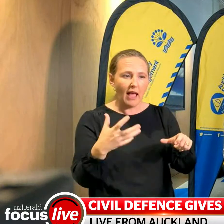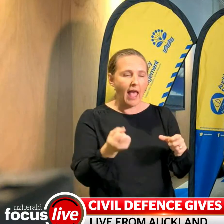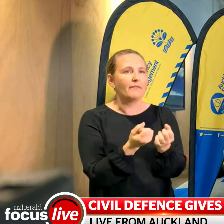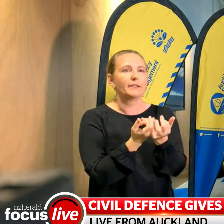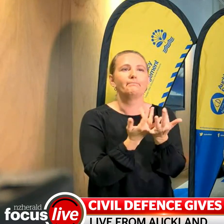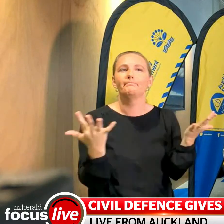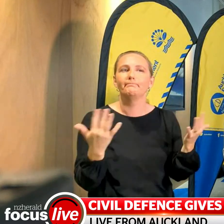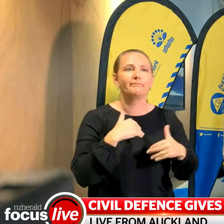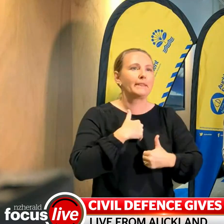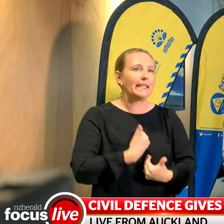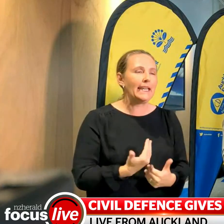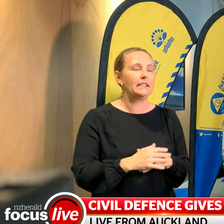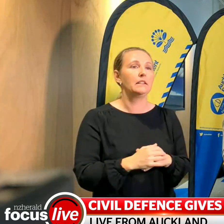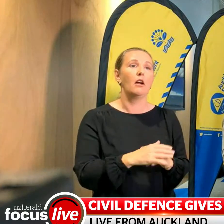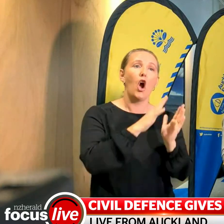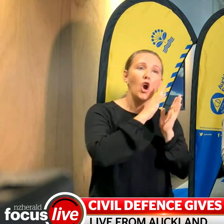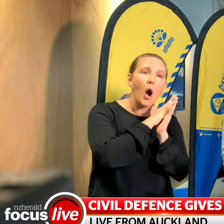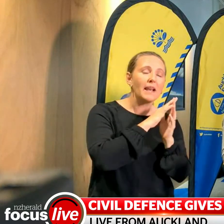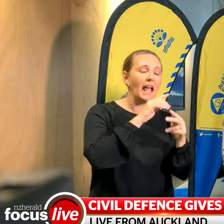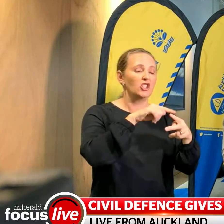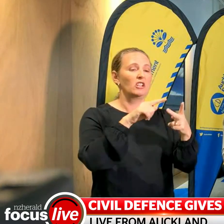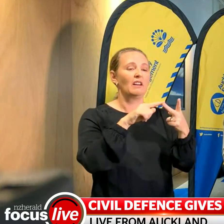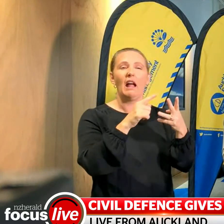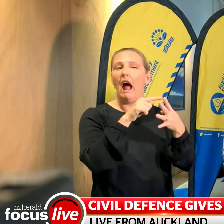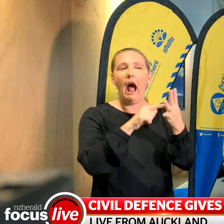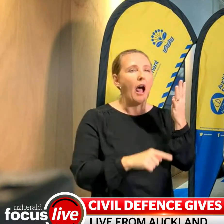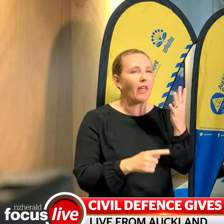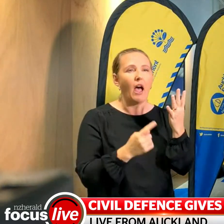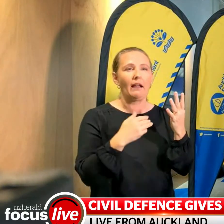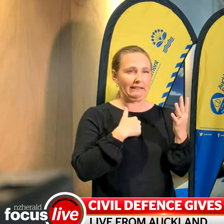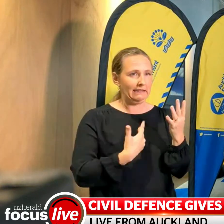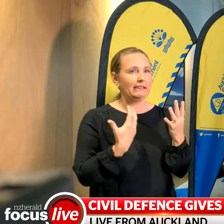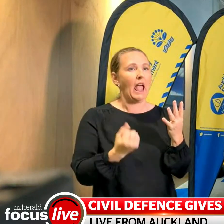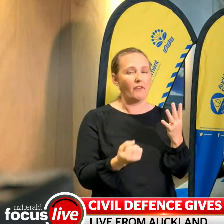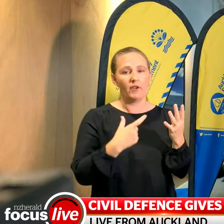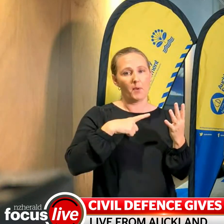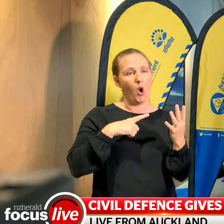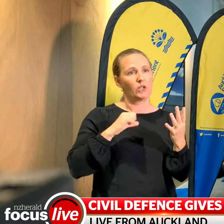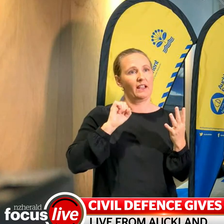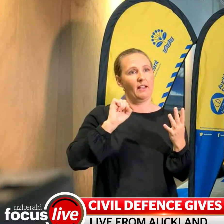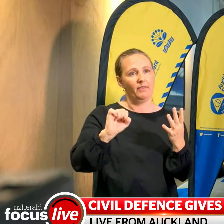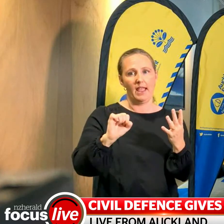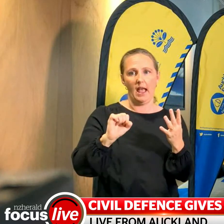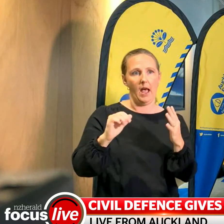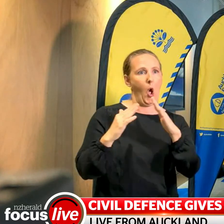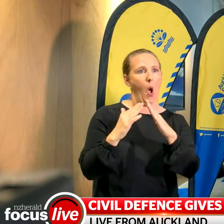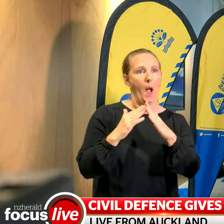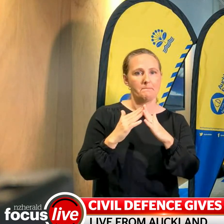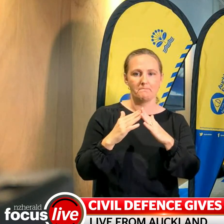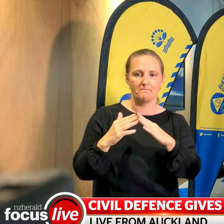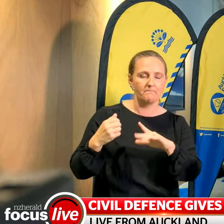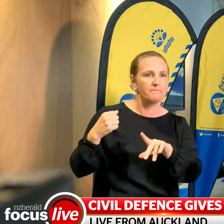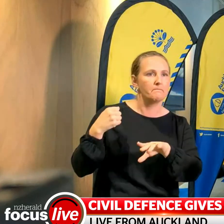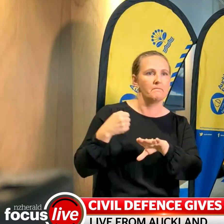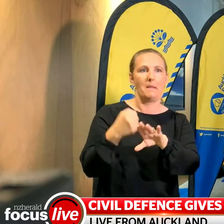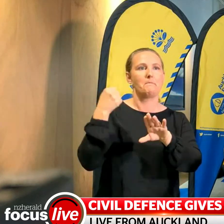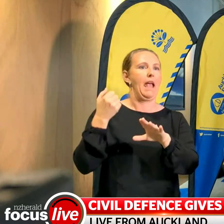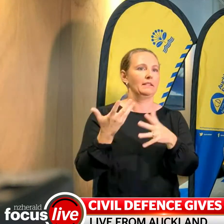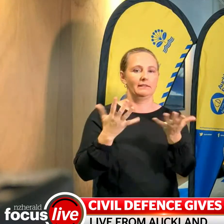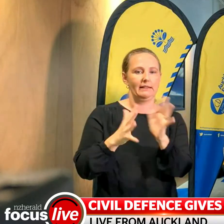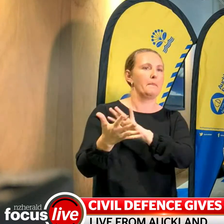needs, whether that be accommodation or other services they need to access because of the impacts on their homes and properties.